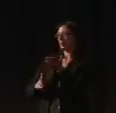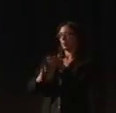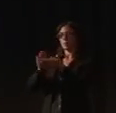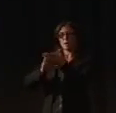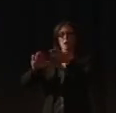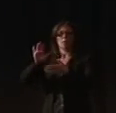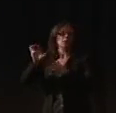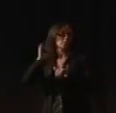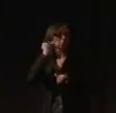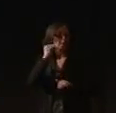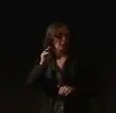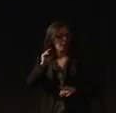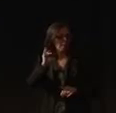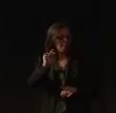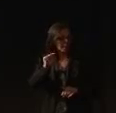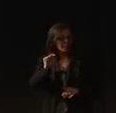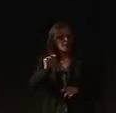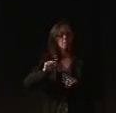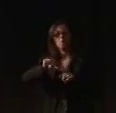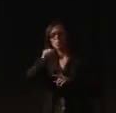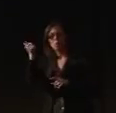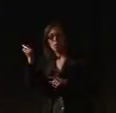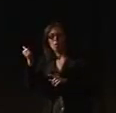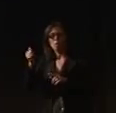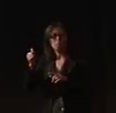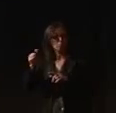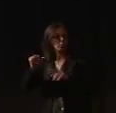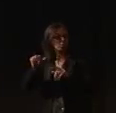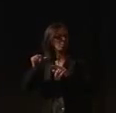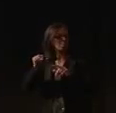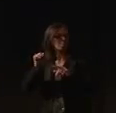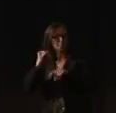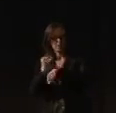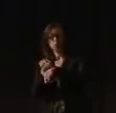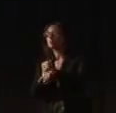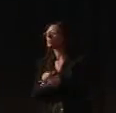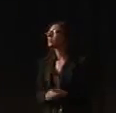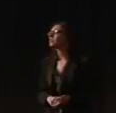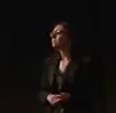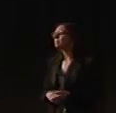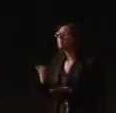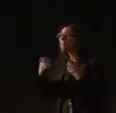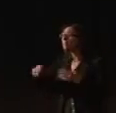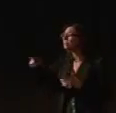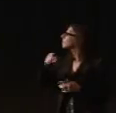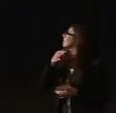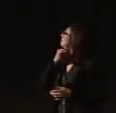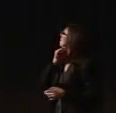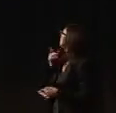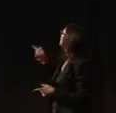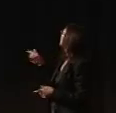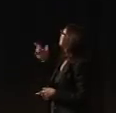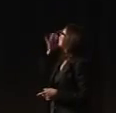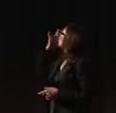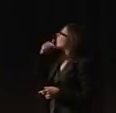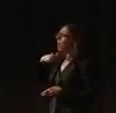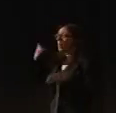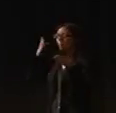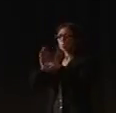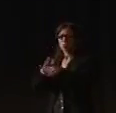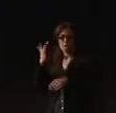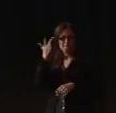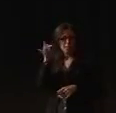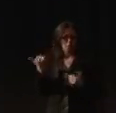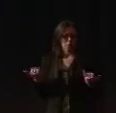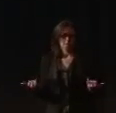You can ask, why focusing on the problem of intelligence? Why now? And we're optimistic that this is the